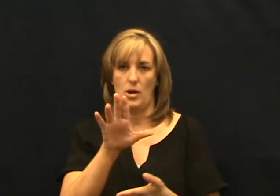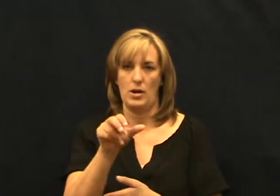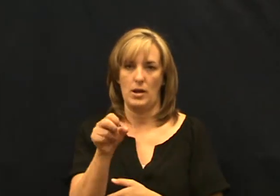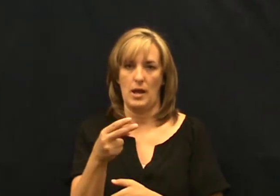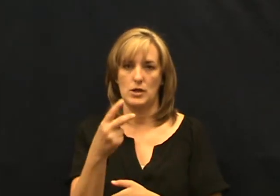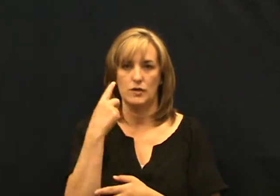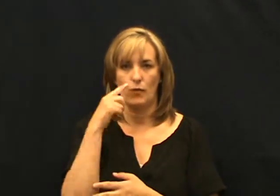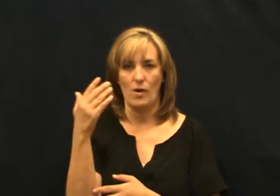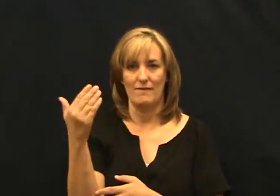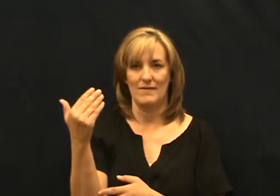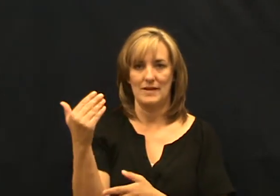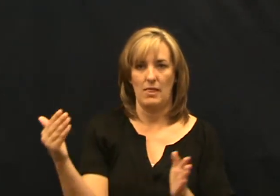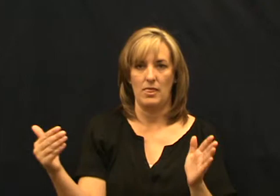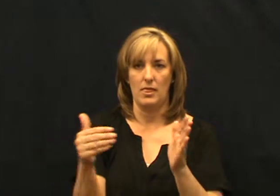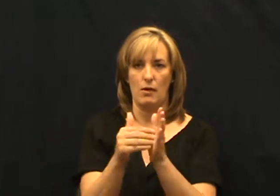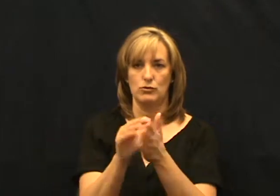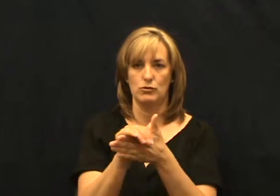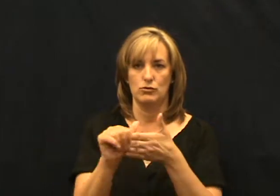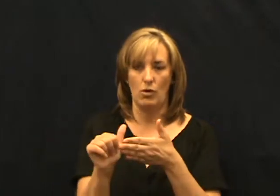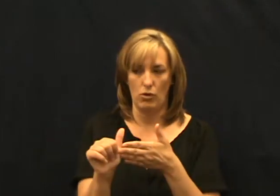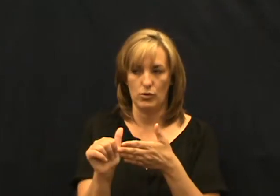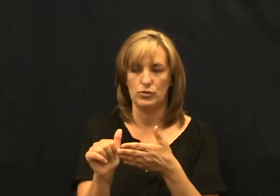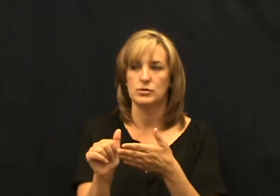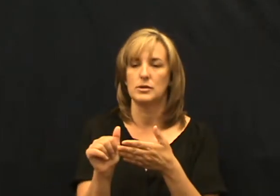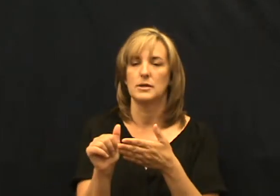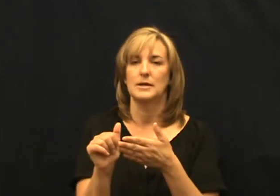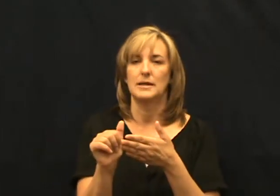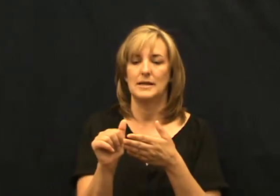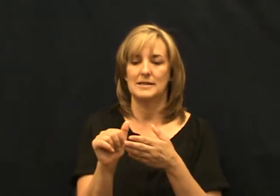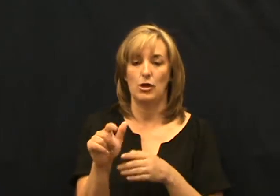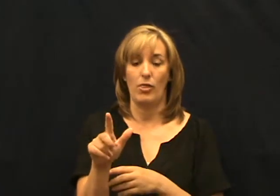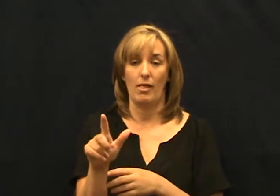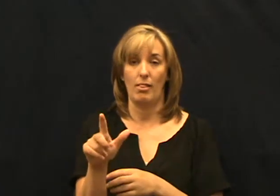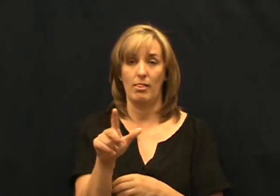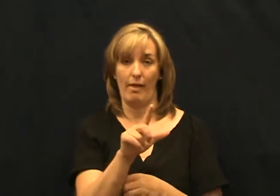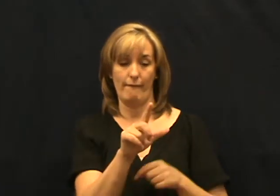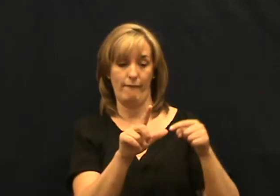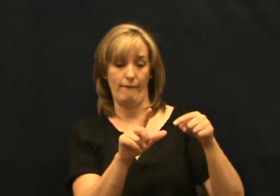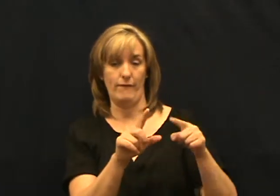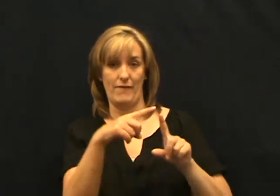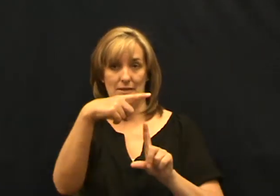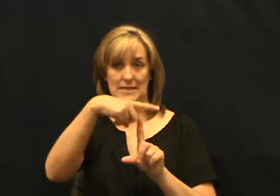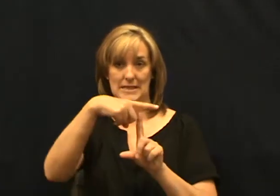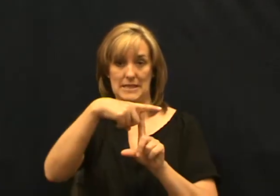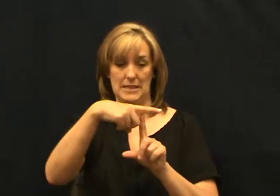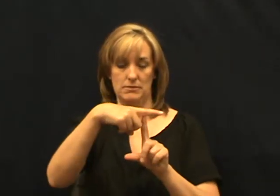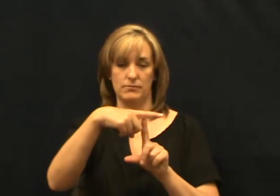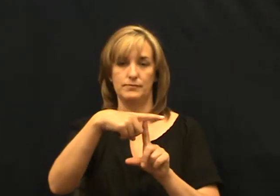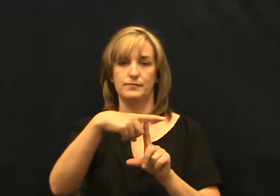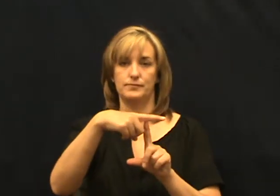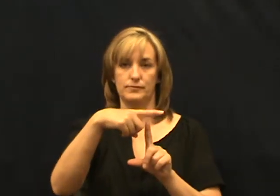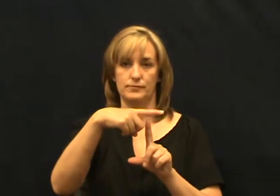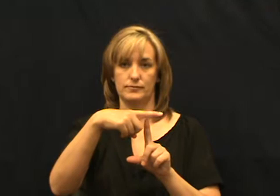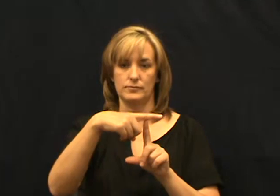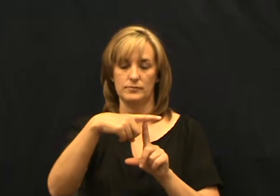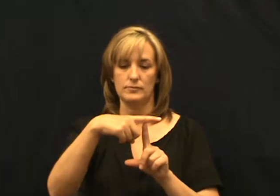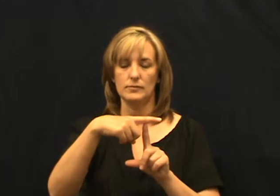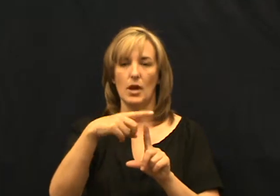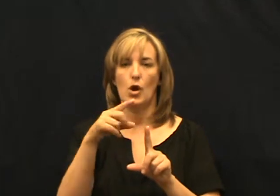as a debit, so it goes on the left side of the T account. And remember, revenue is on the other side of our accounting equation. It